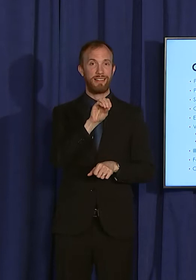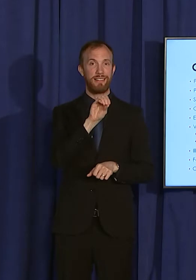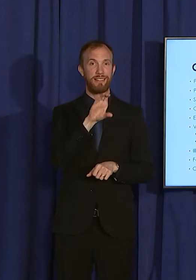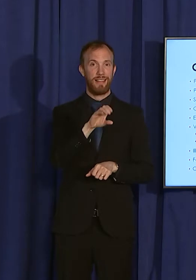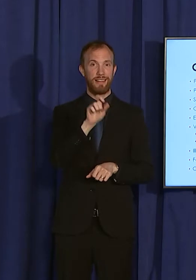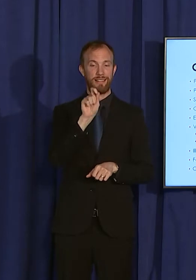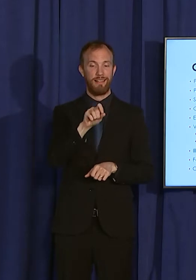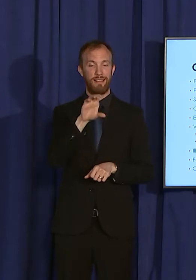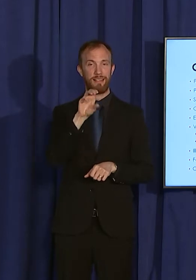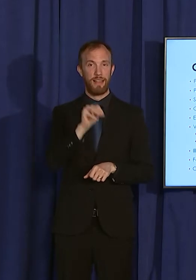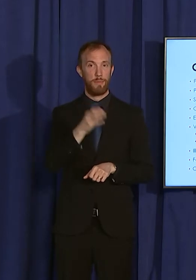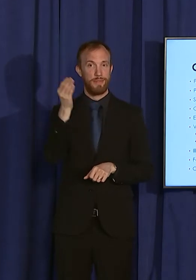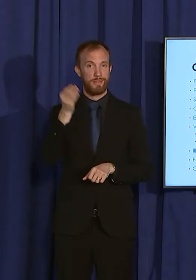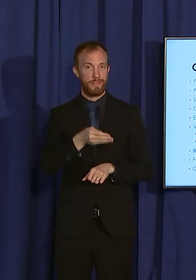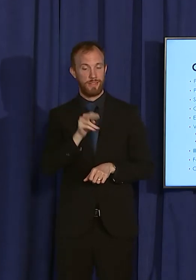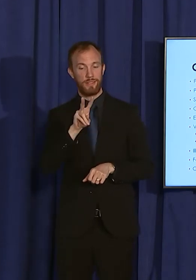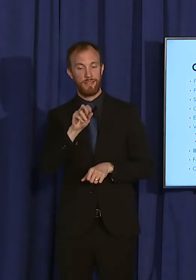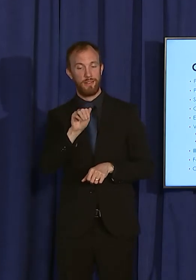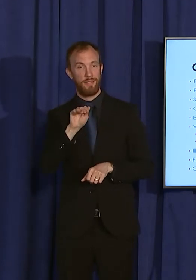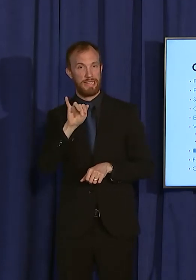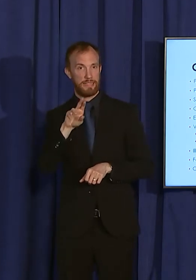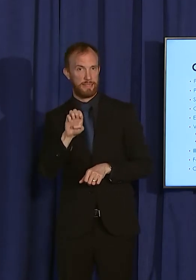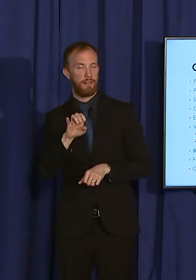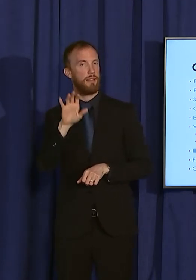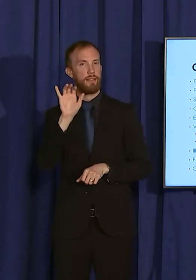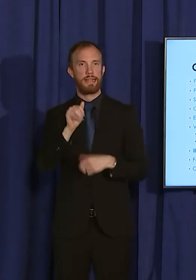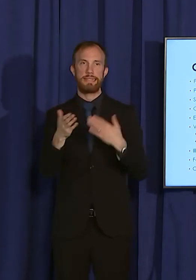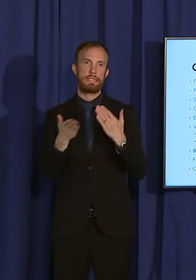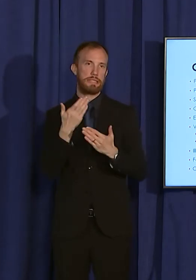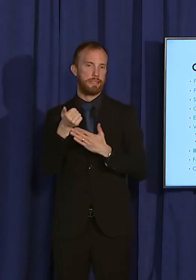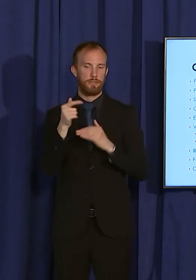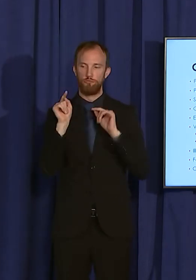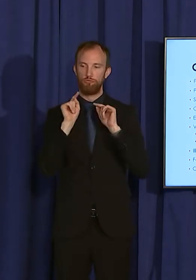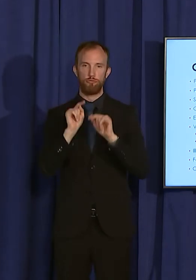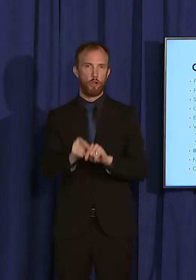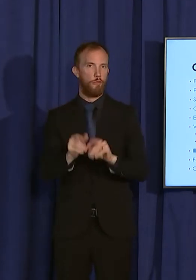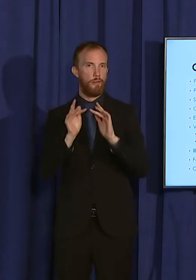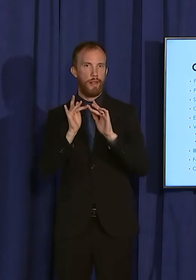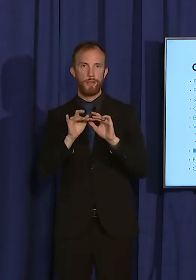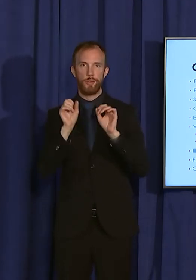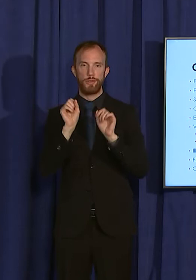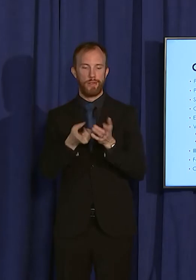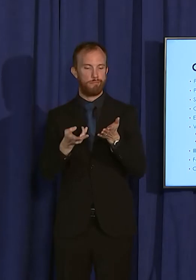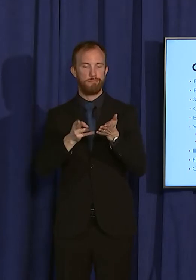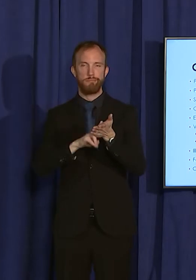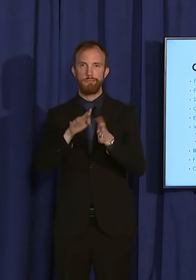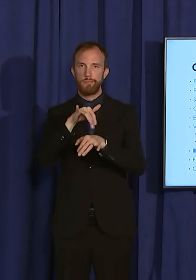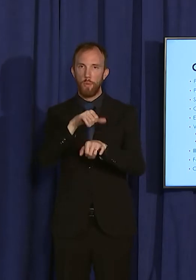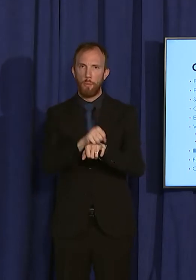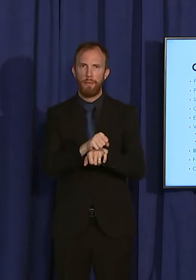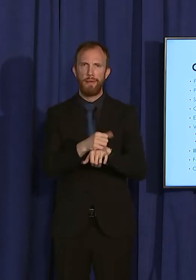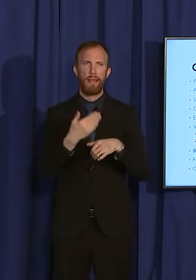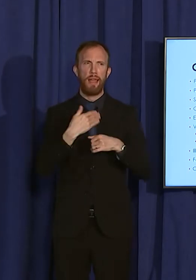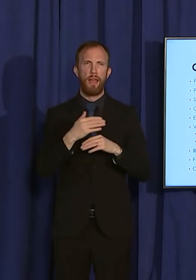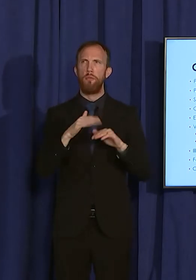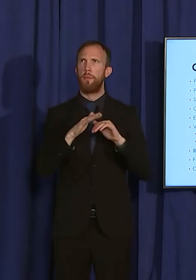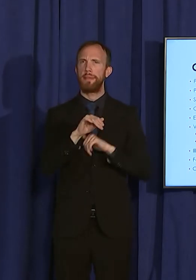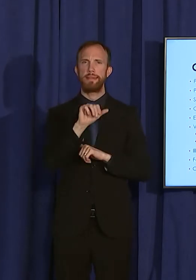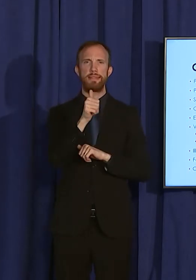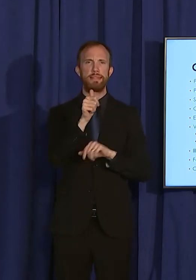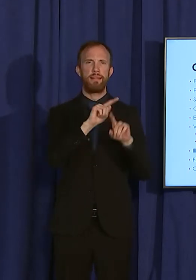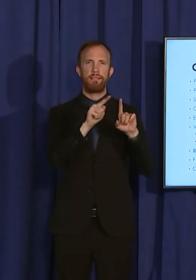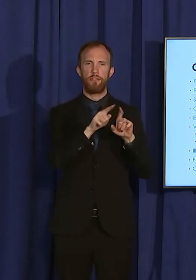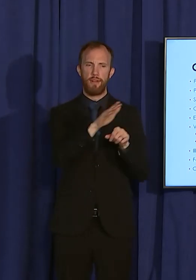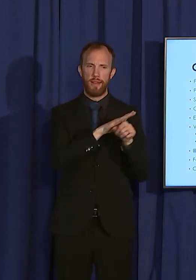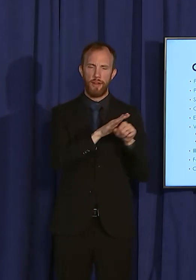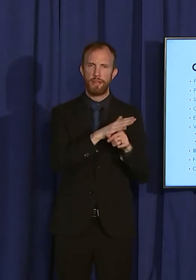ZocDoc.com/vaccine remains your best place online to make an appointment. I was on there earlier. There are at least 10 sites across Chicago that have appointments available